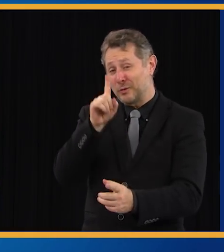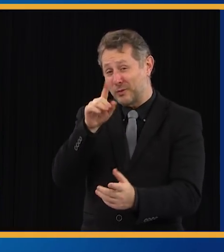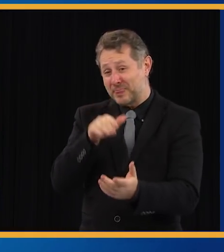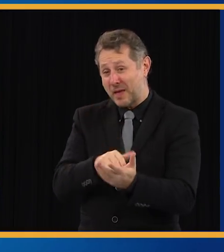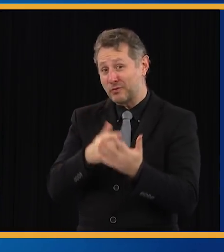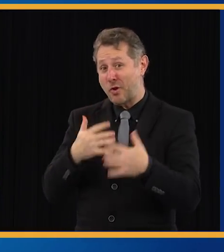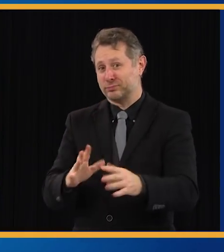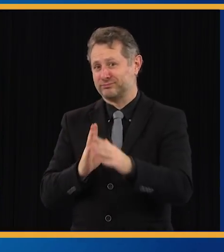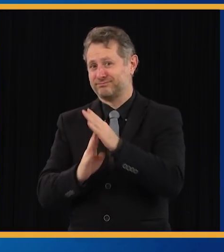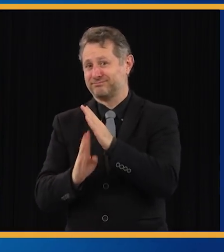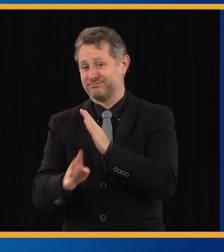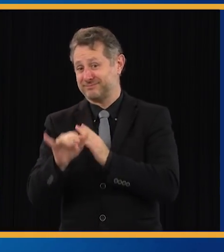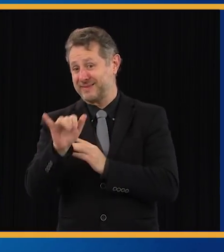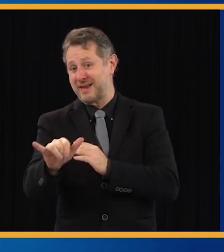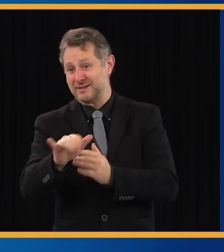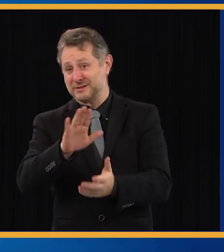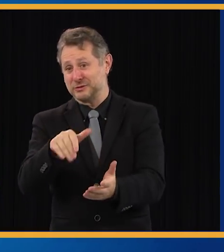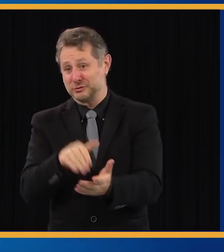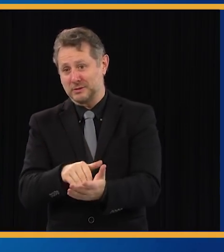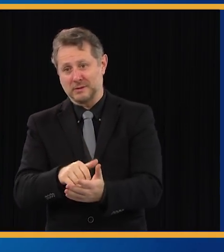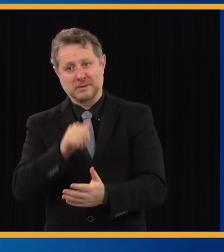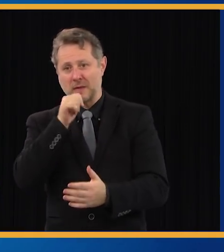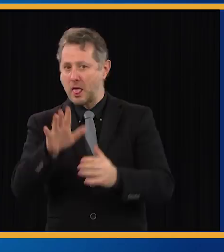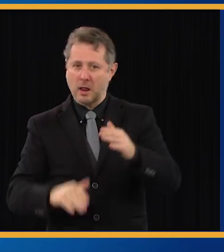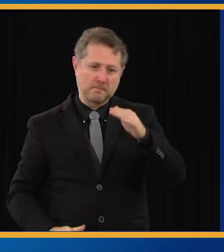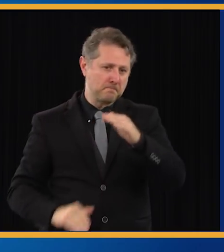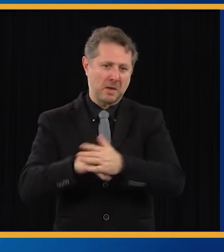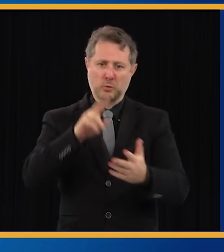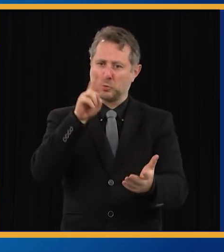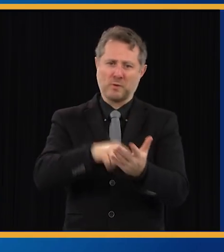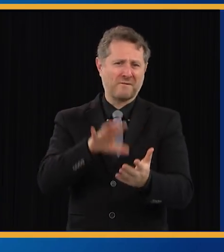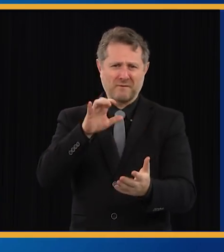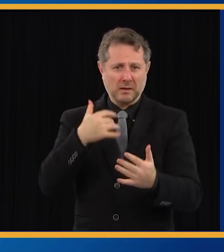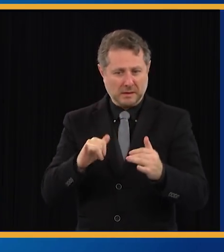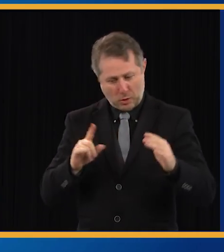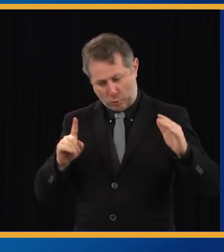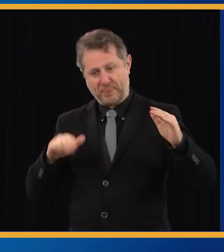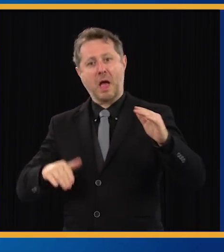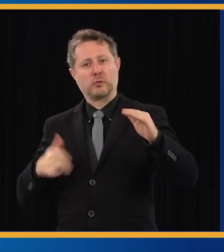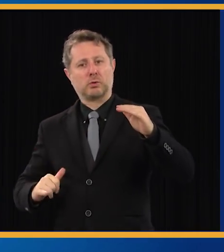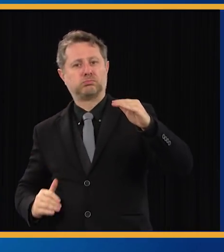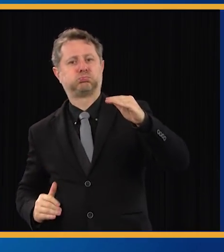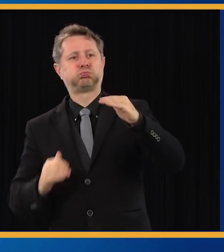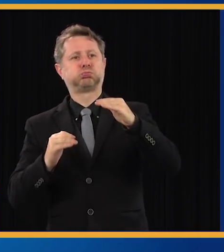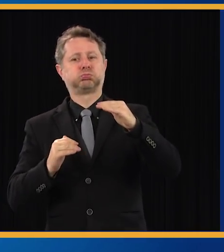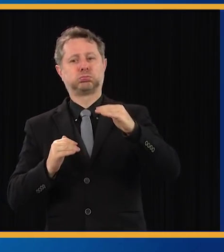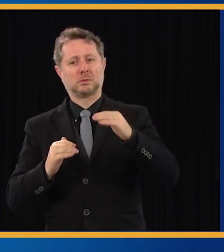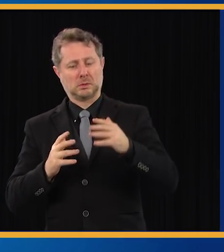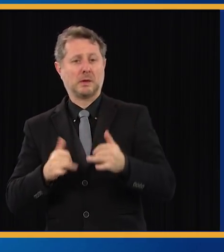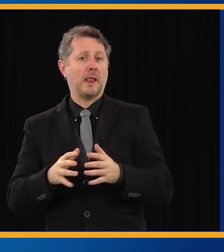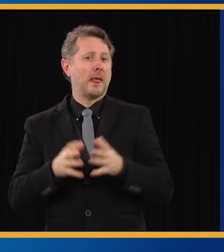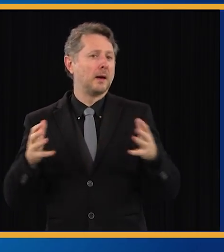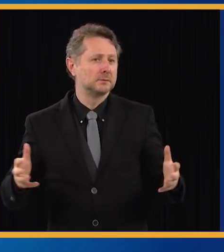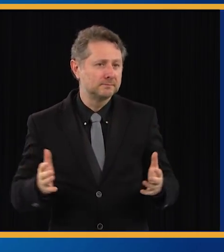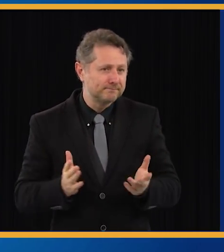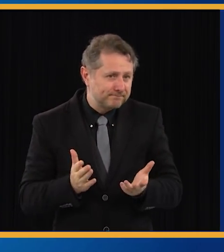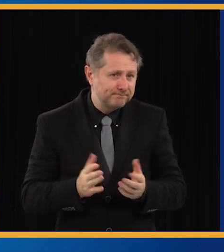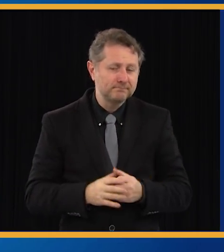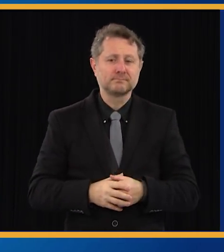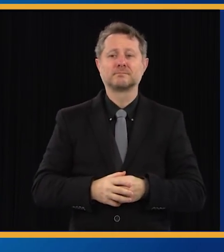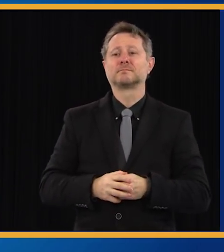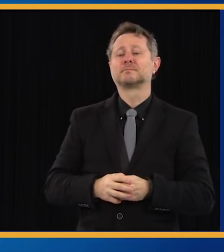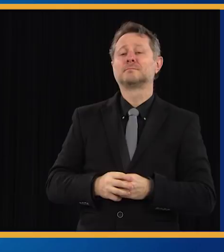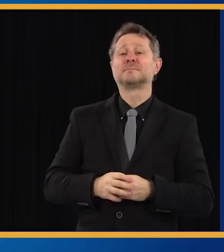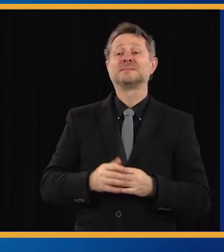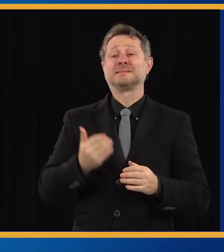didn't need the whole facility, but 1,000 people is a large number of people. On Saturday, as you know, we